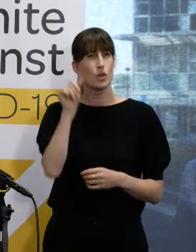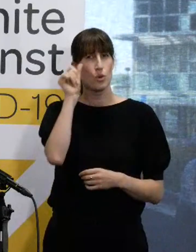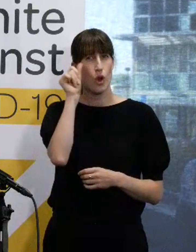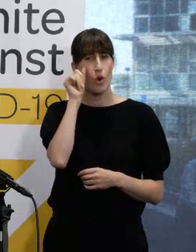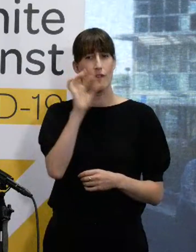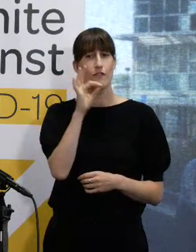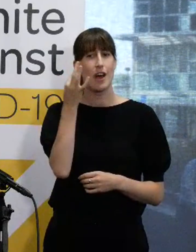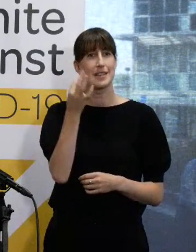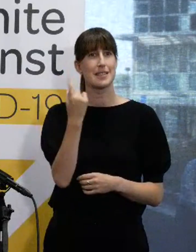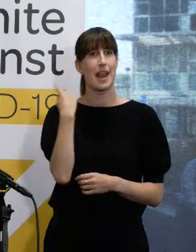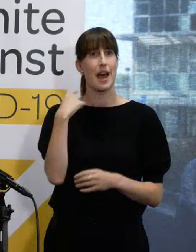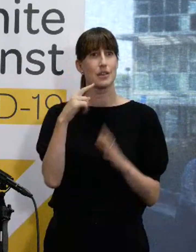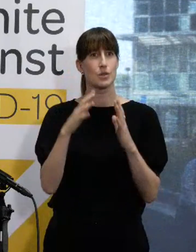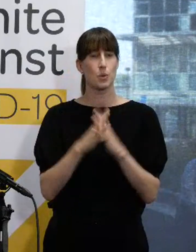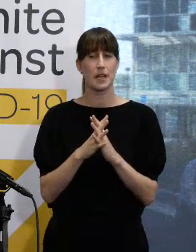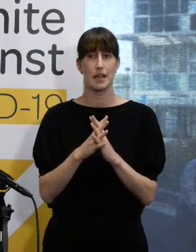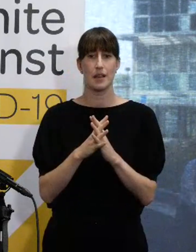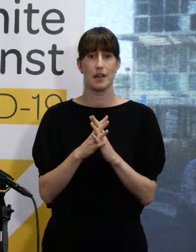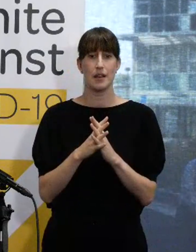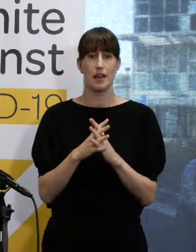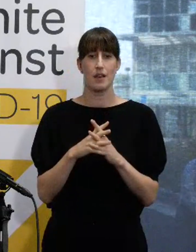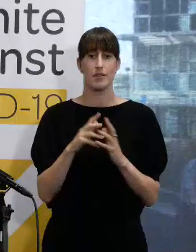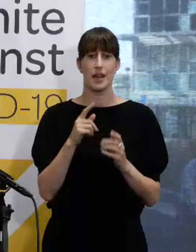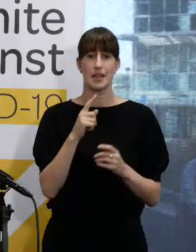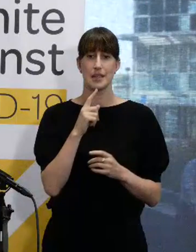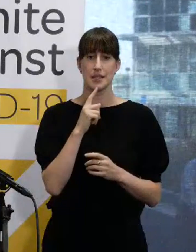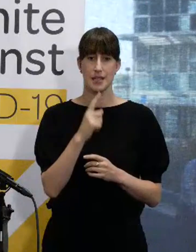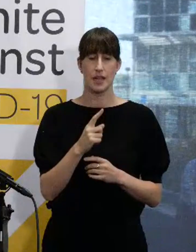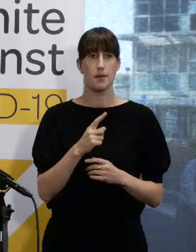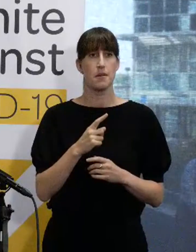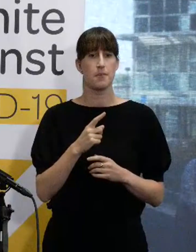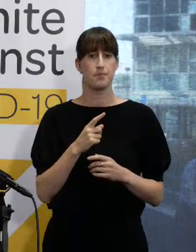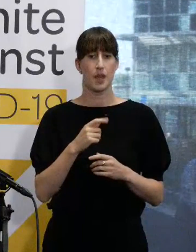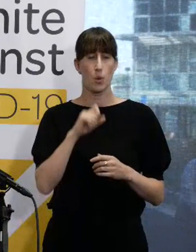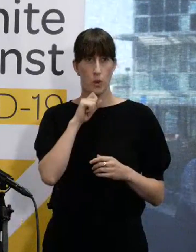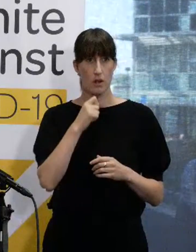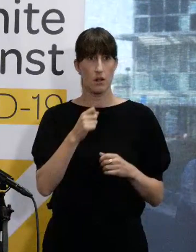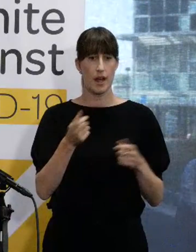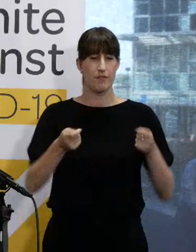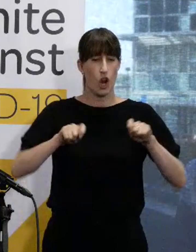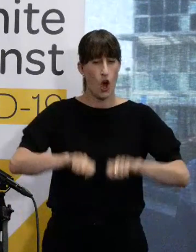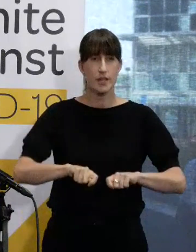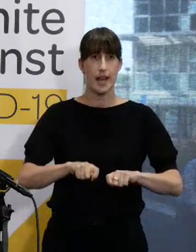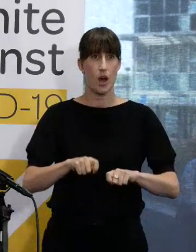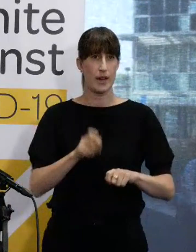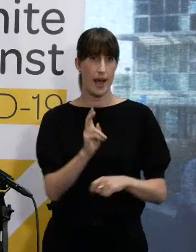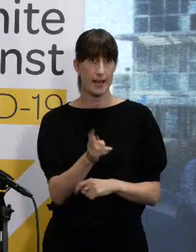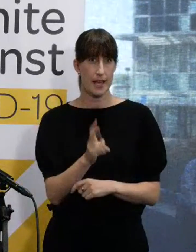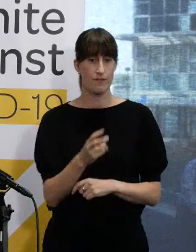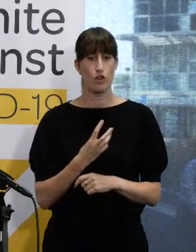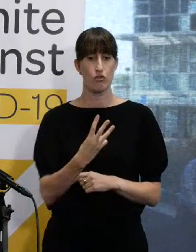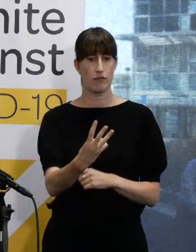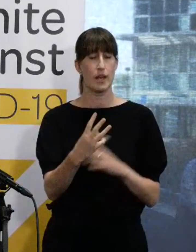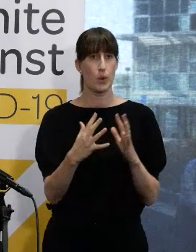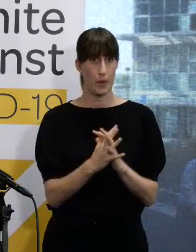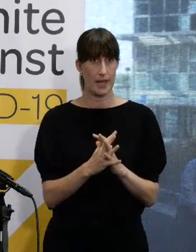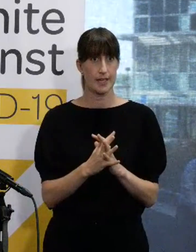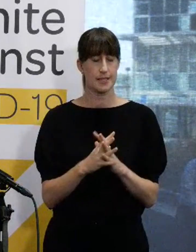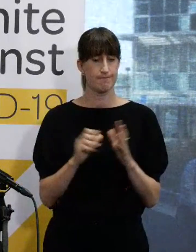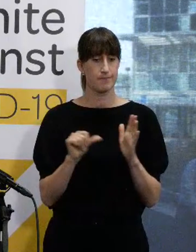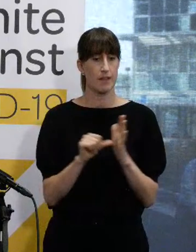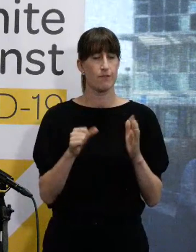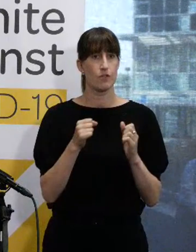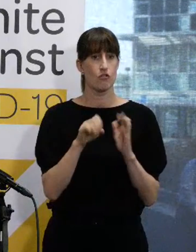they announced a requirement for a further significant restriction on movement, the equivalent of a lockdown for a 3-week period, because their intensive